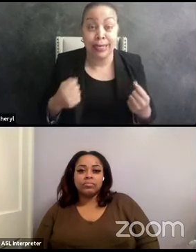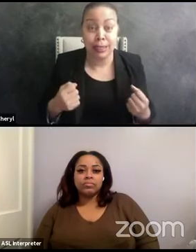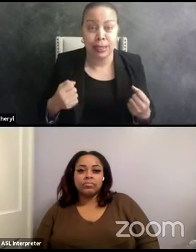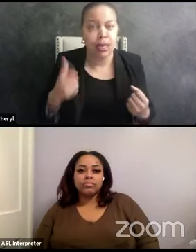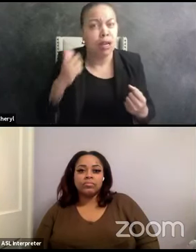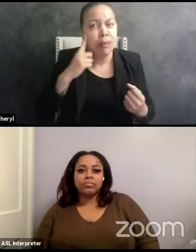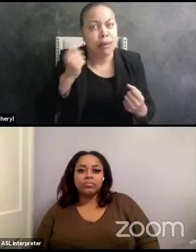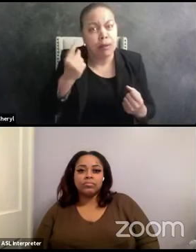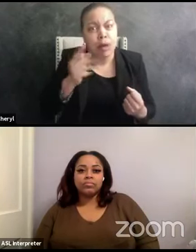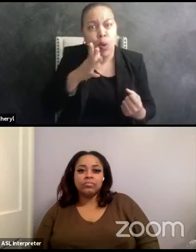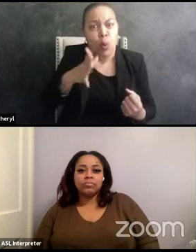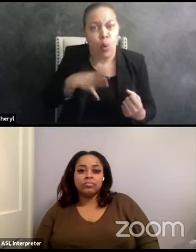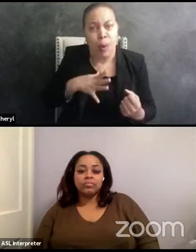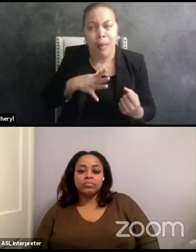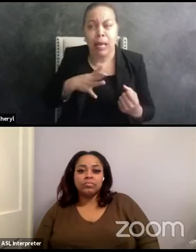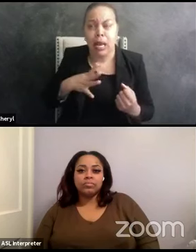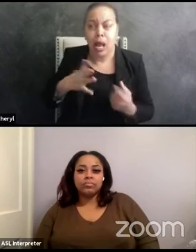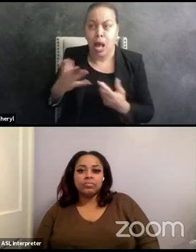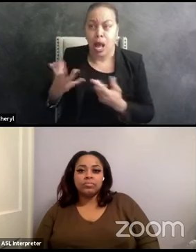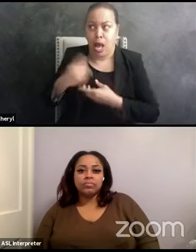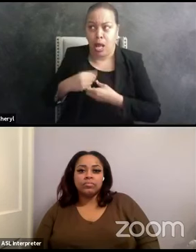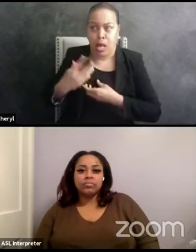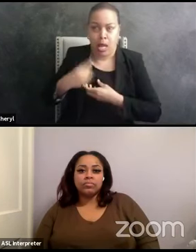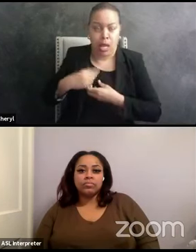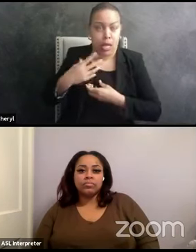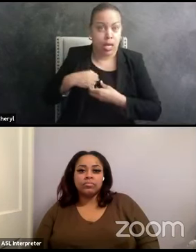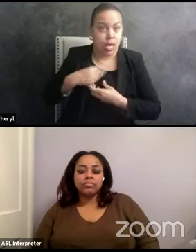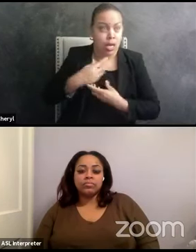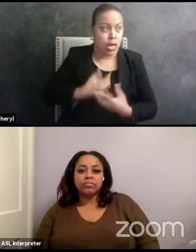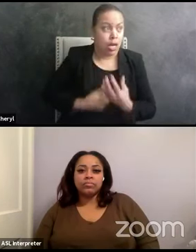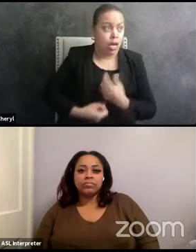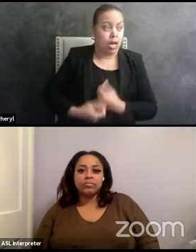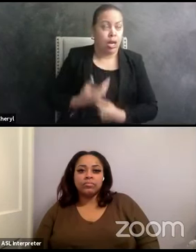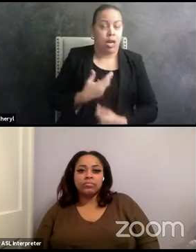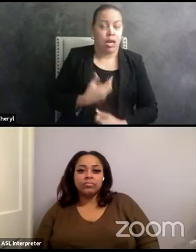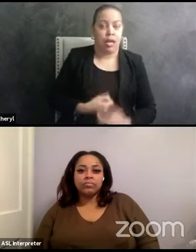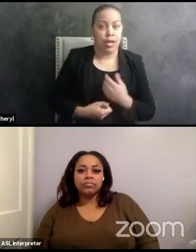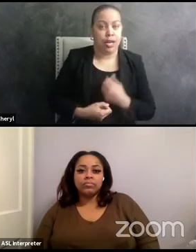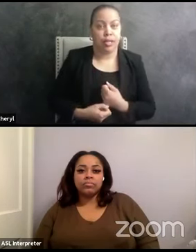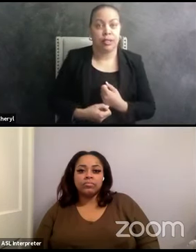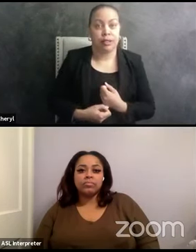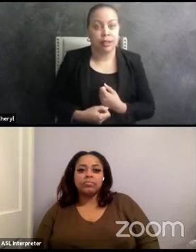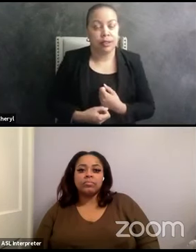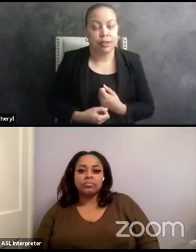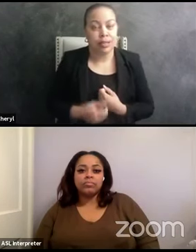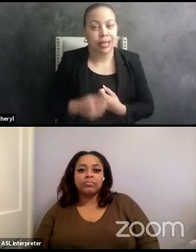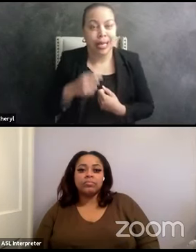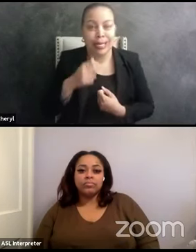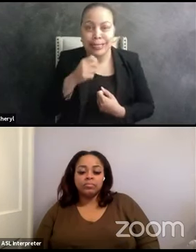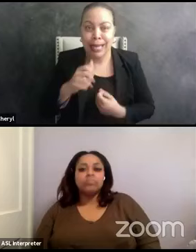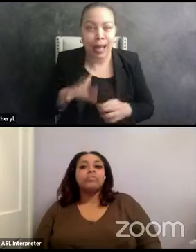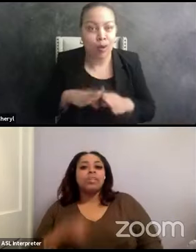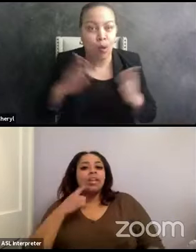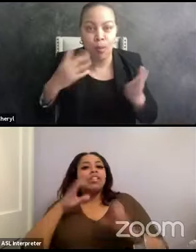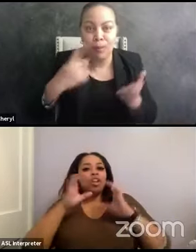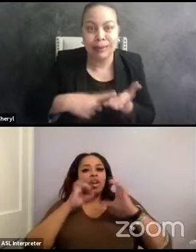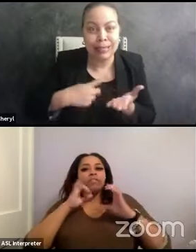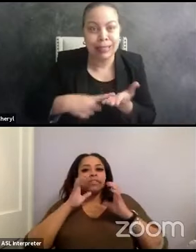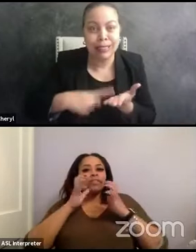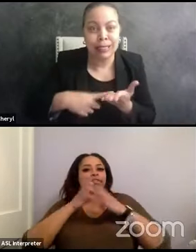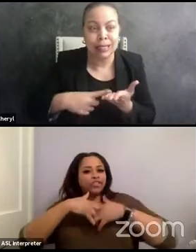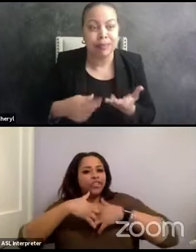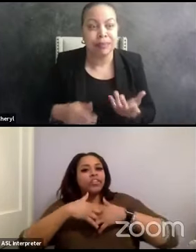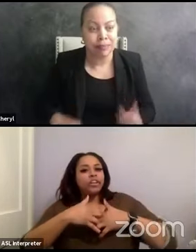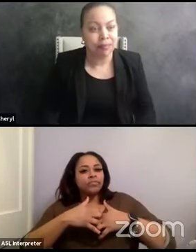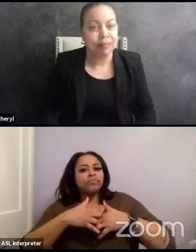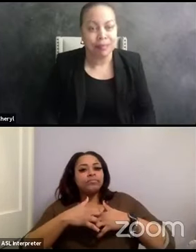internalized that, and allow us to talk about it in a way that allows us to to The pick inform me each other. conversation kind of shuts that down. And